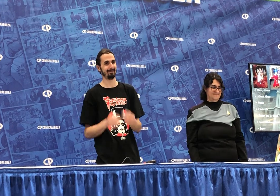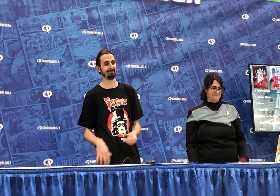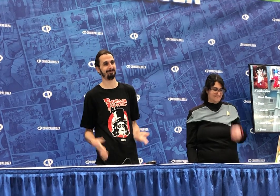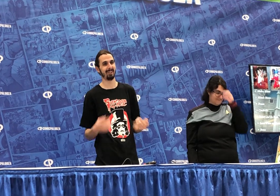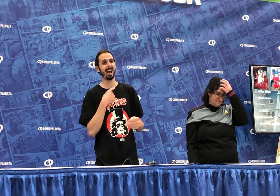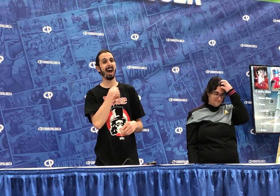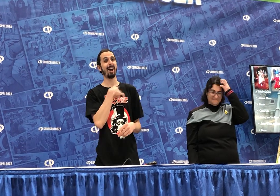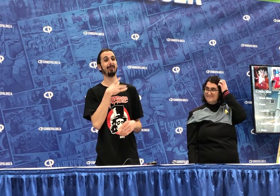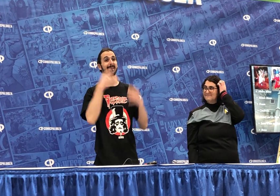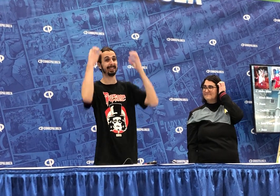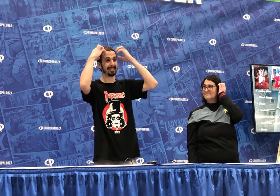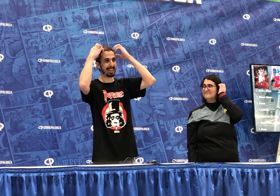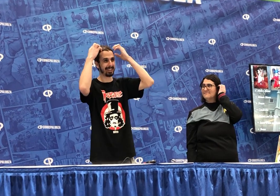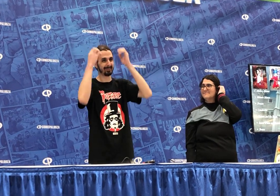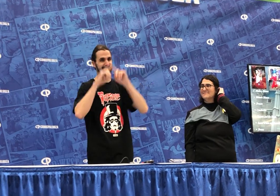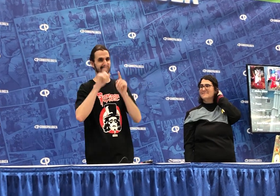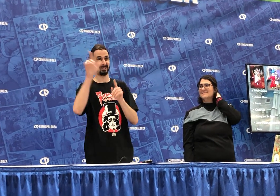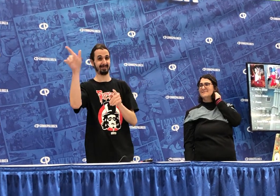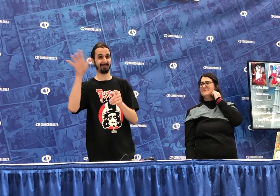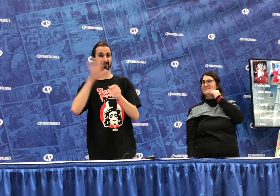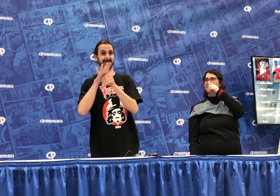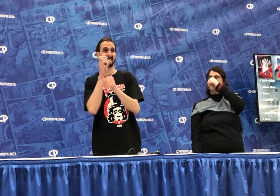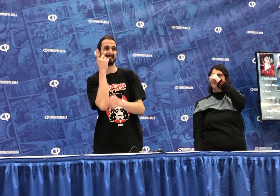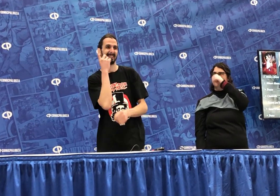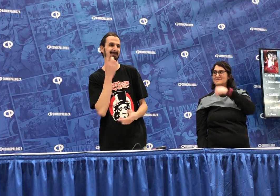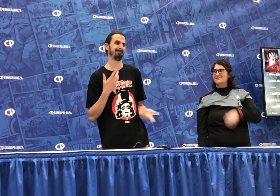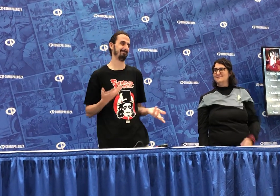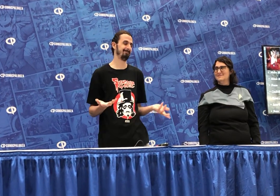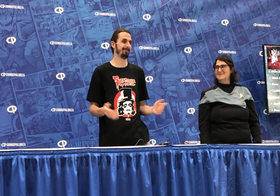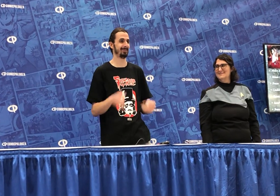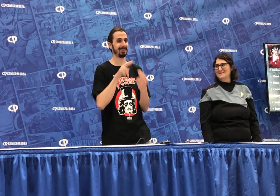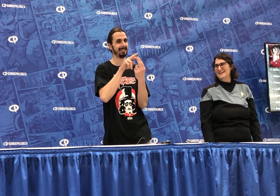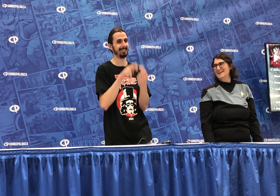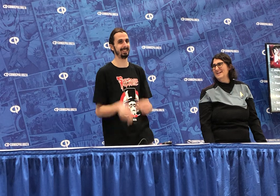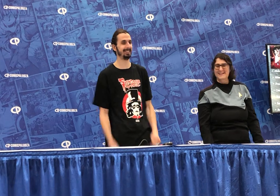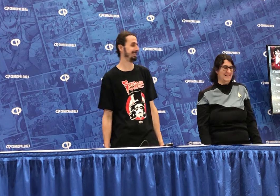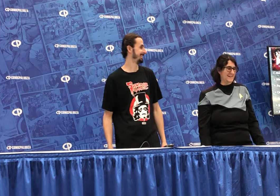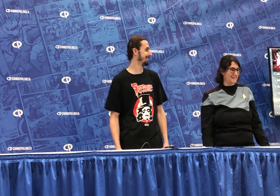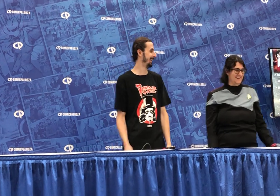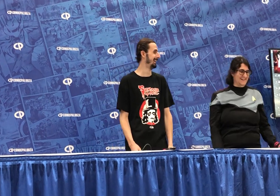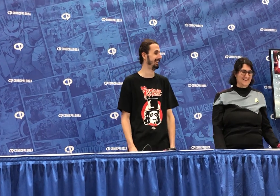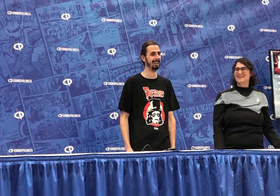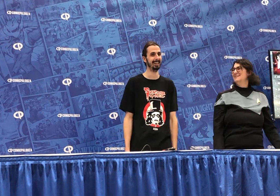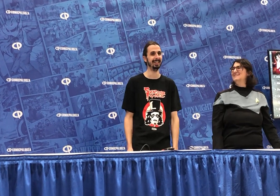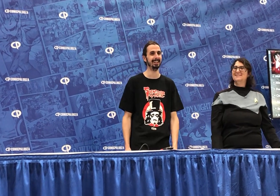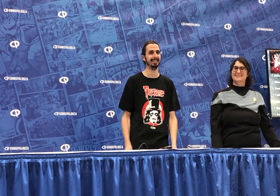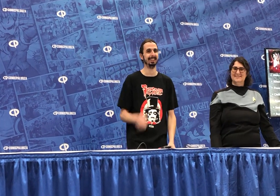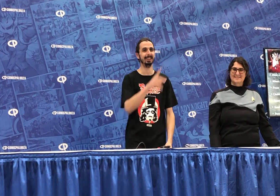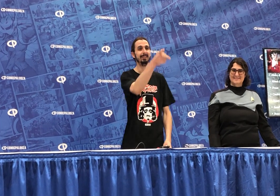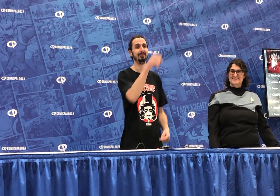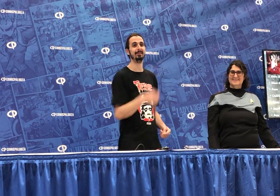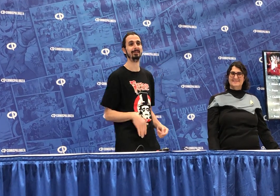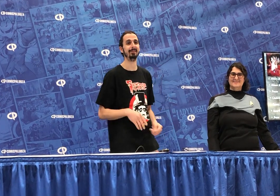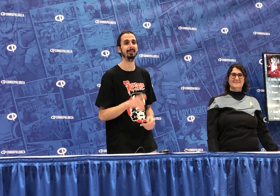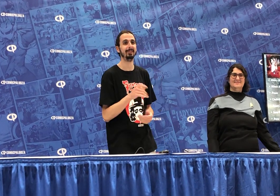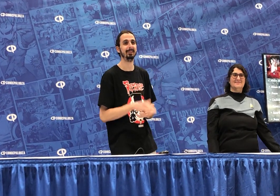signs. I like this way, kind of like Mickey Mouse, but I know at Disney World they sign D by the mouth to distinguish the